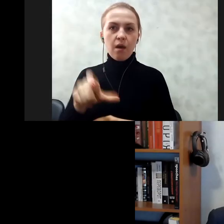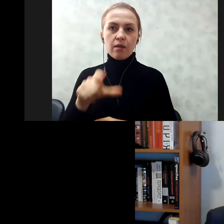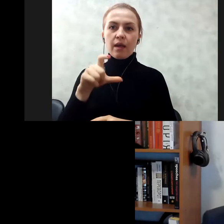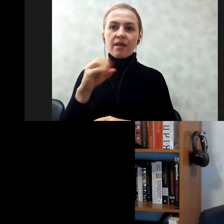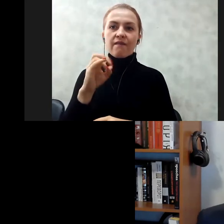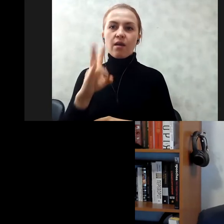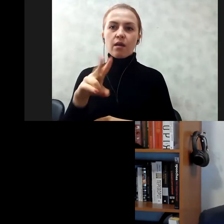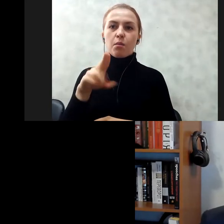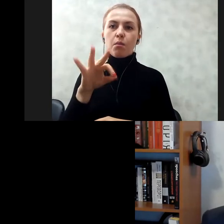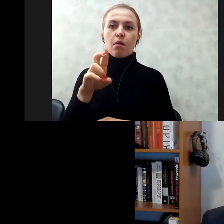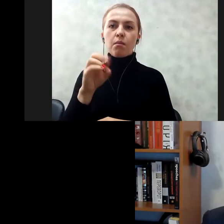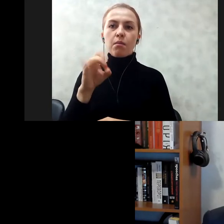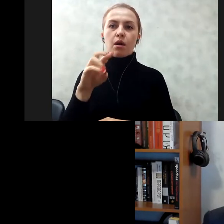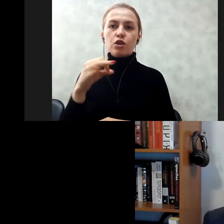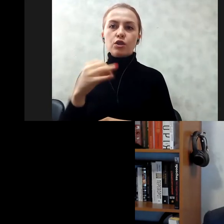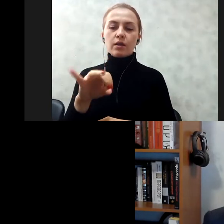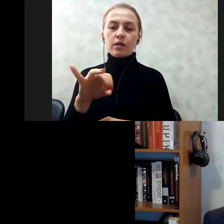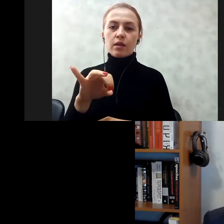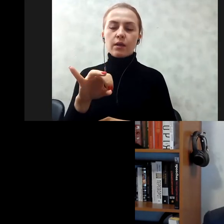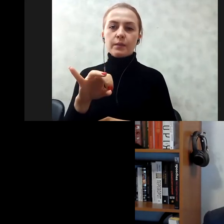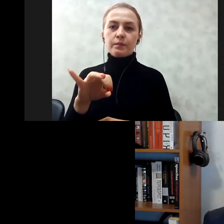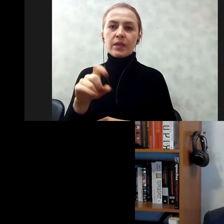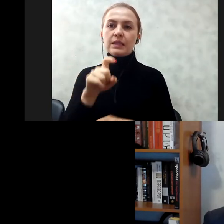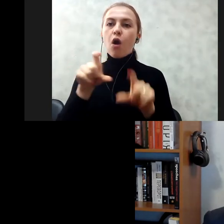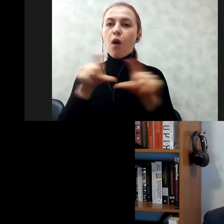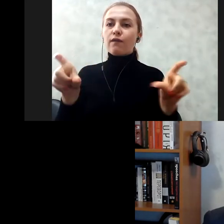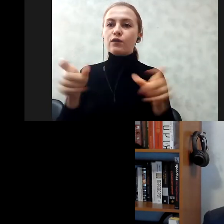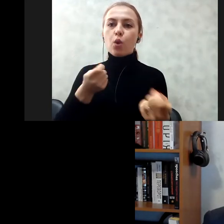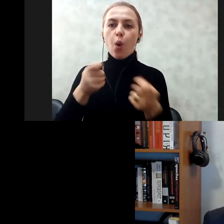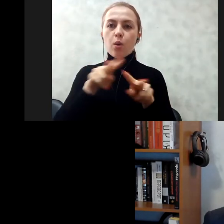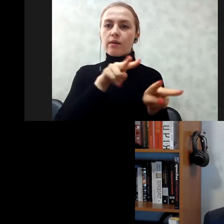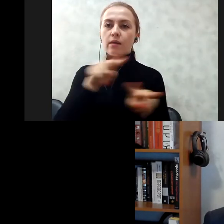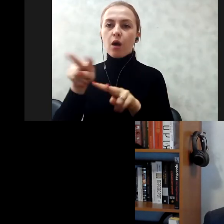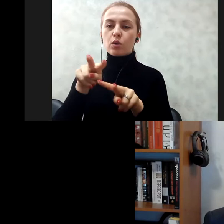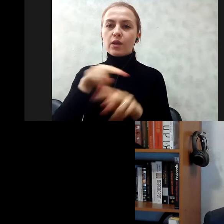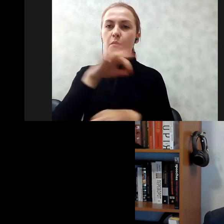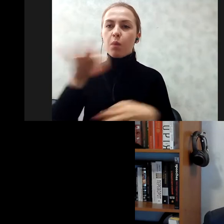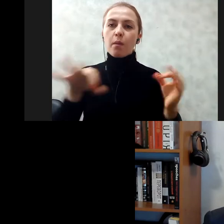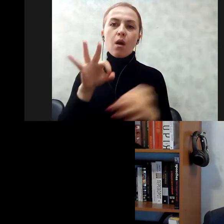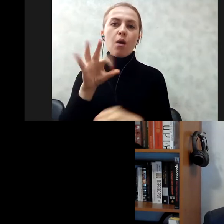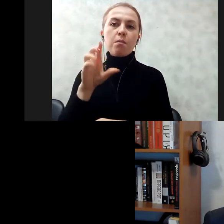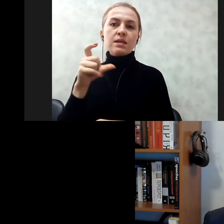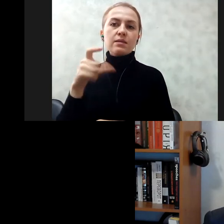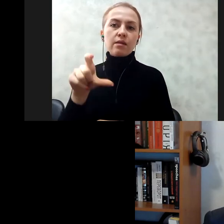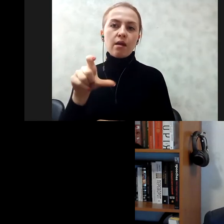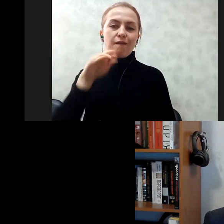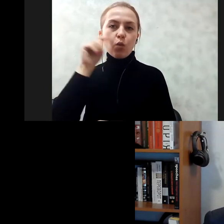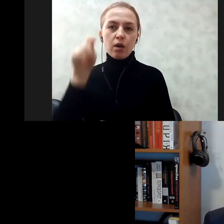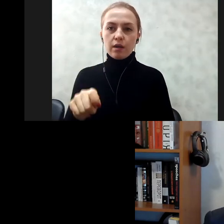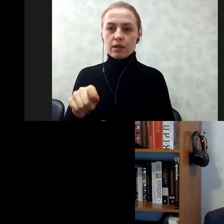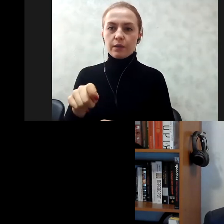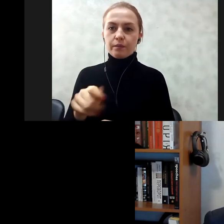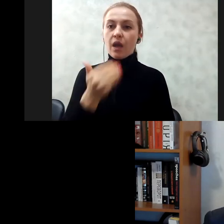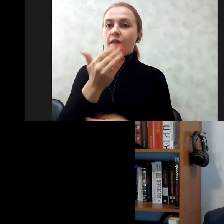the Office of the Project Coordinator's Office of the OSCE here in Ukraine. Please,